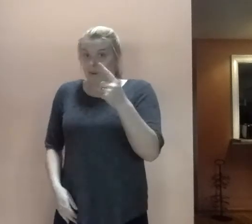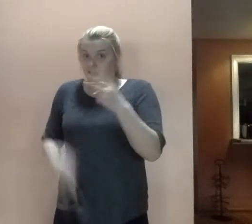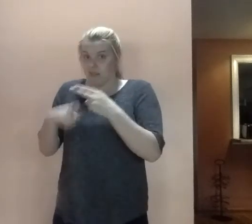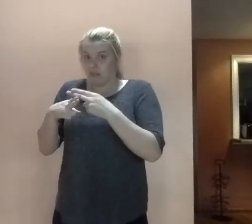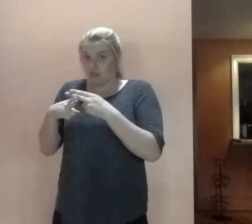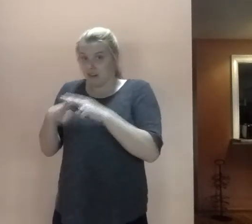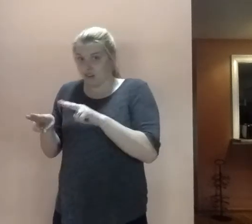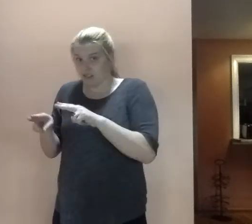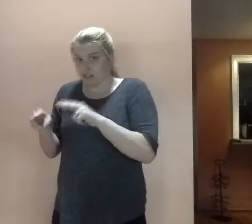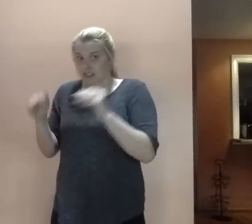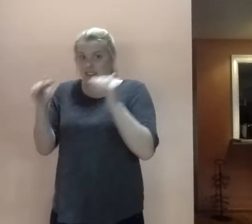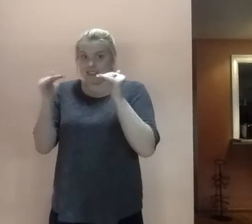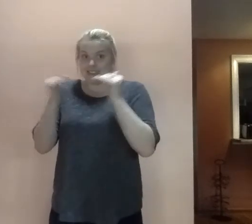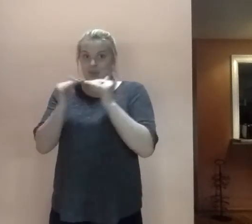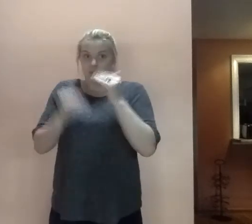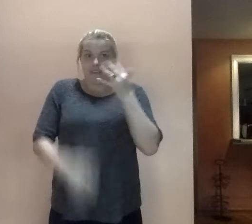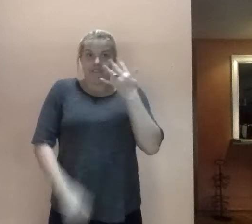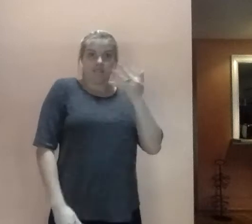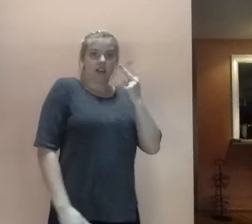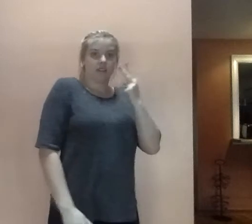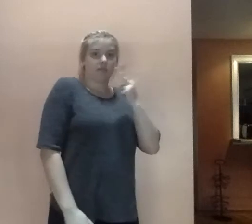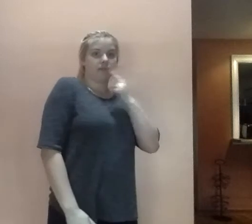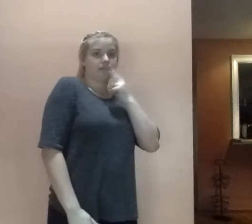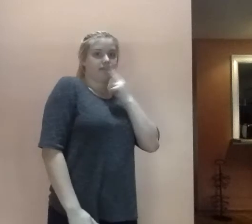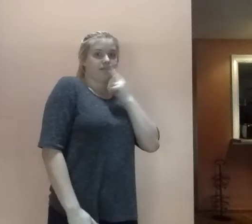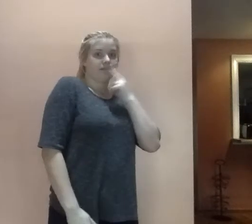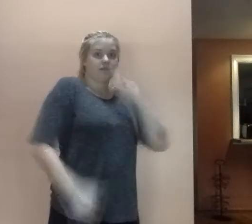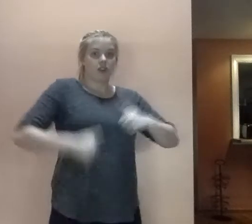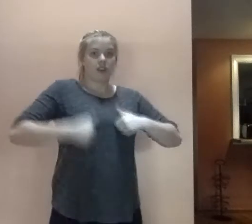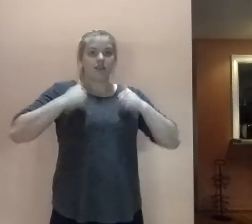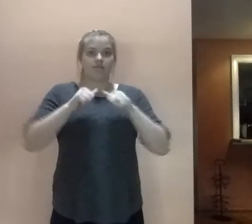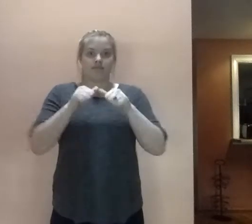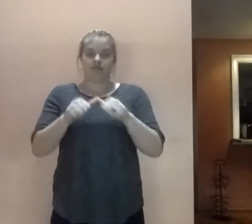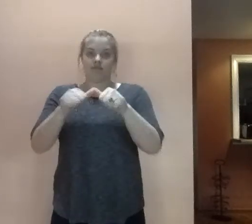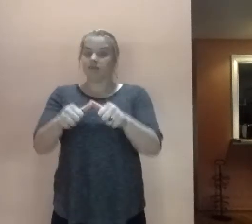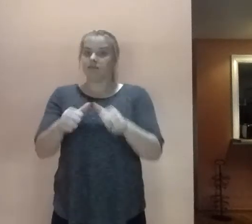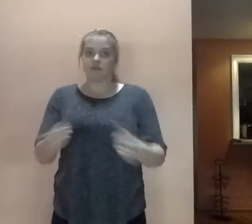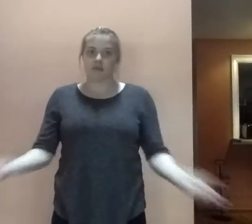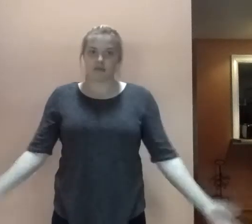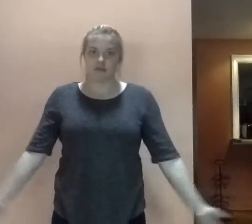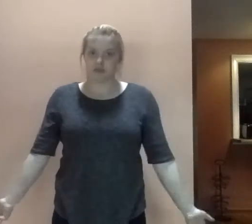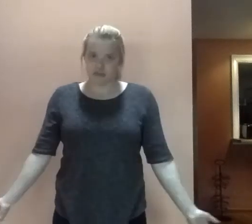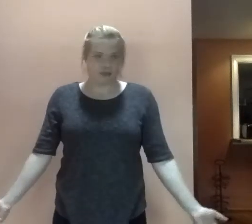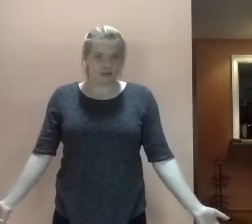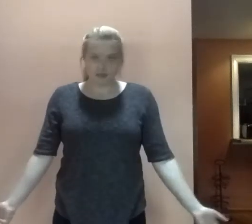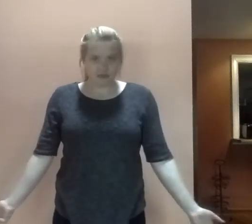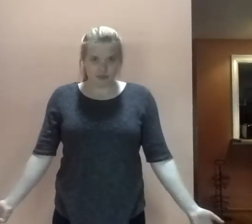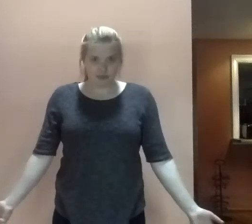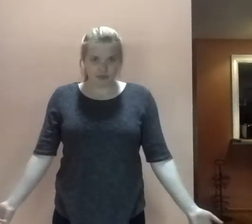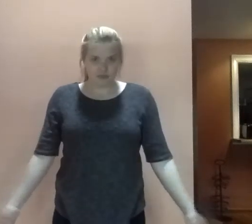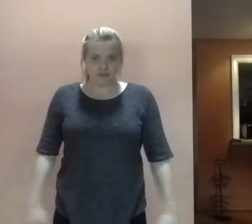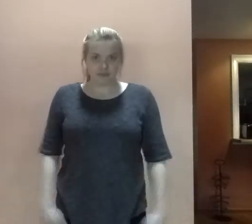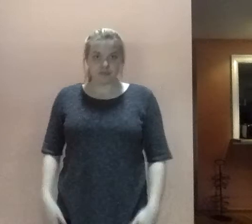bad as smoking 5 cigarettes per day for life expectancy. The yolk of a hen's egg is the most concentrated